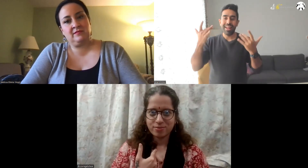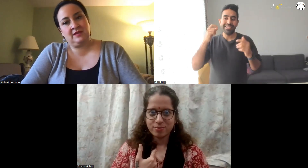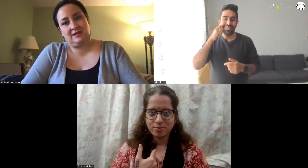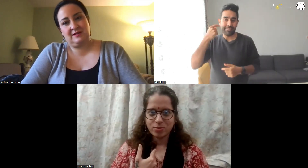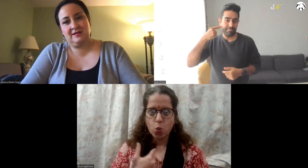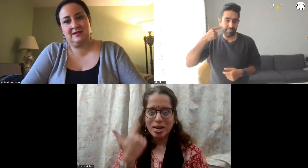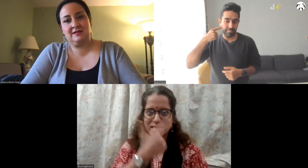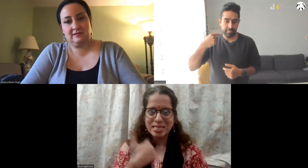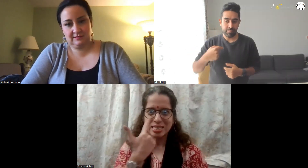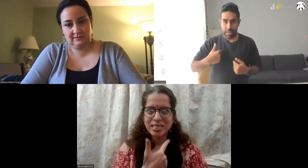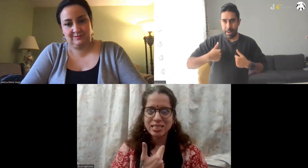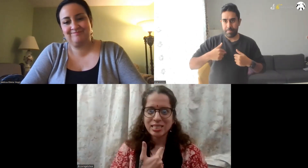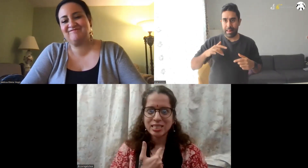so for example, I am fair